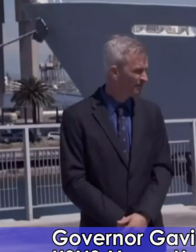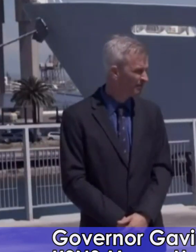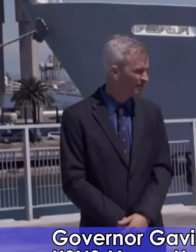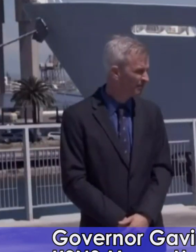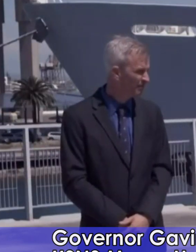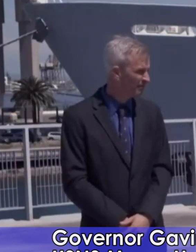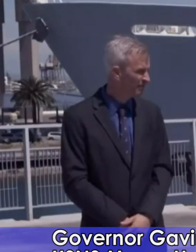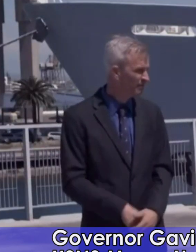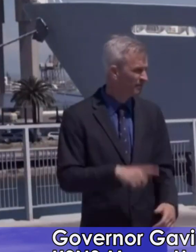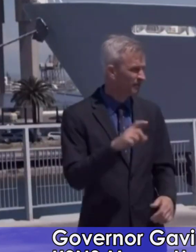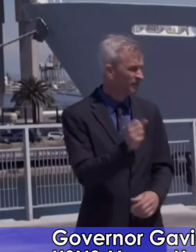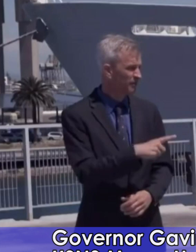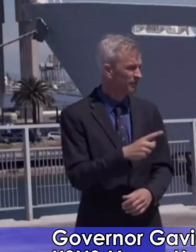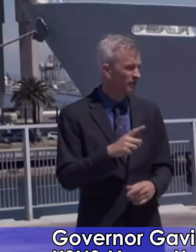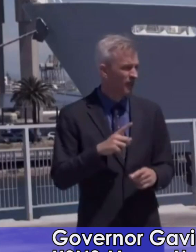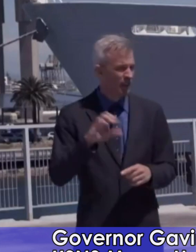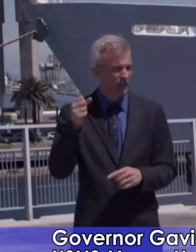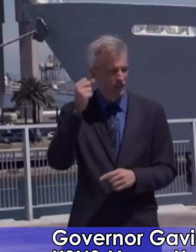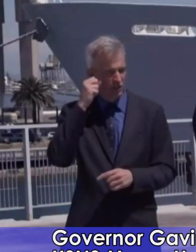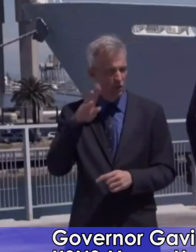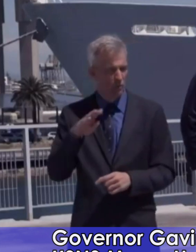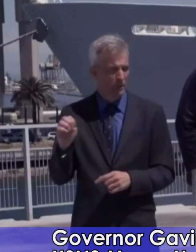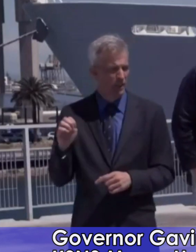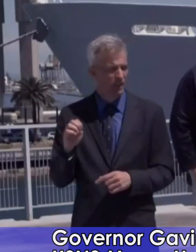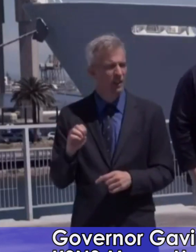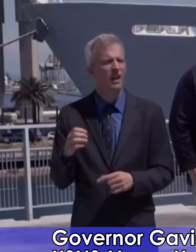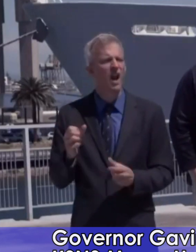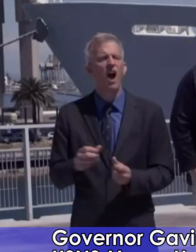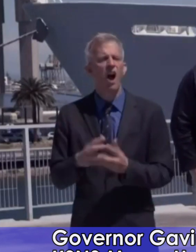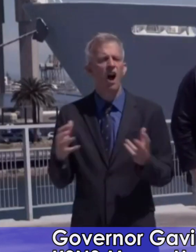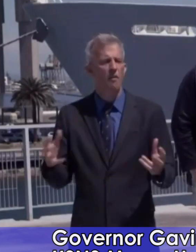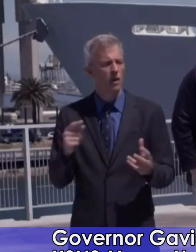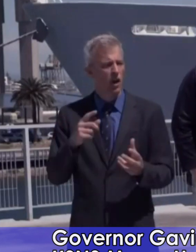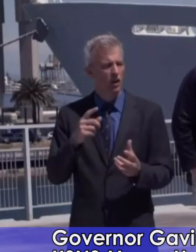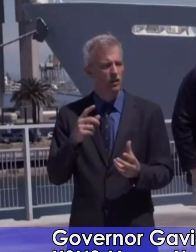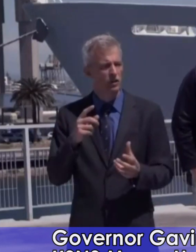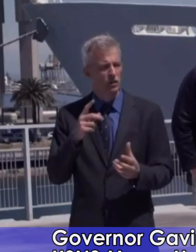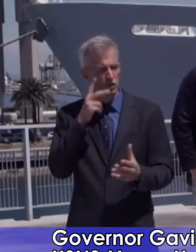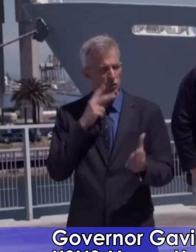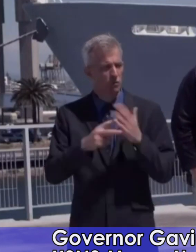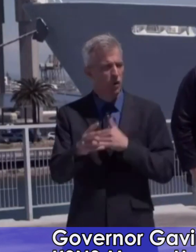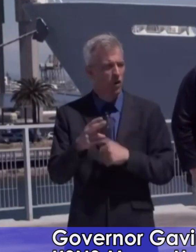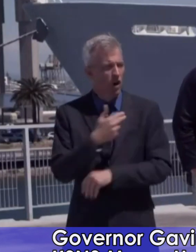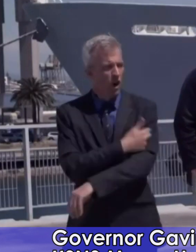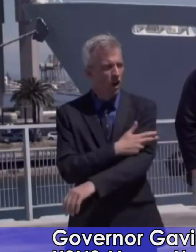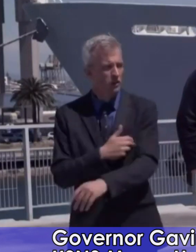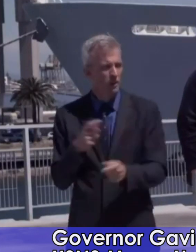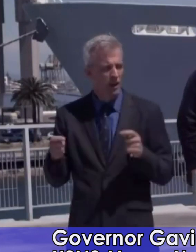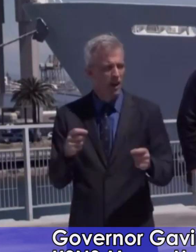How much does your office anticipate hospitals have to spend treating uninsured patients